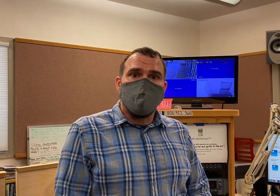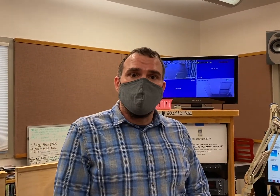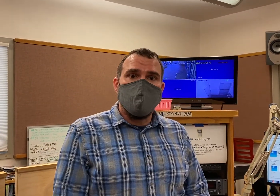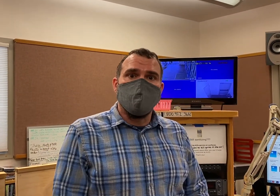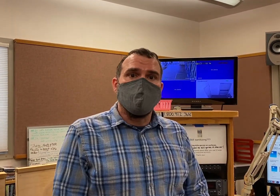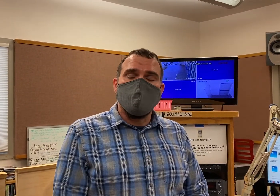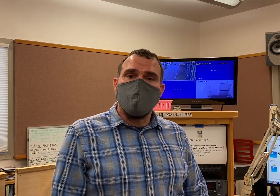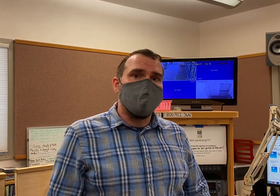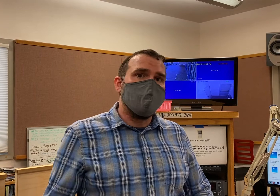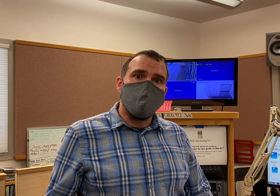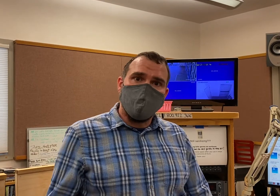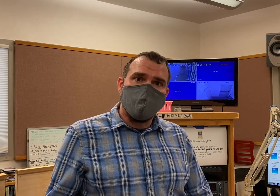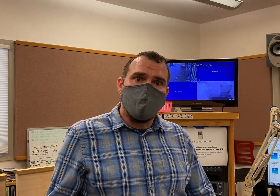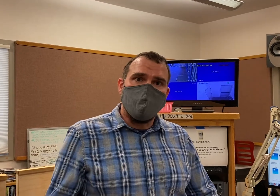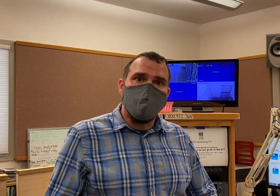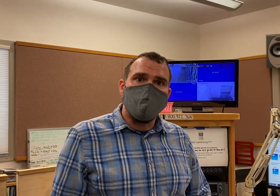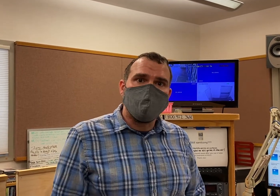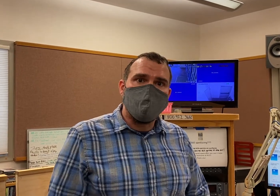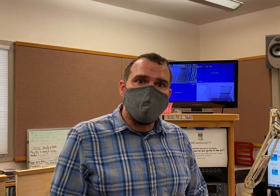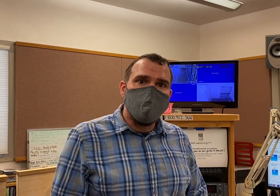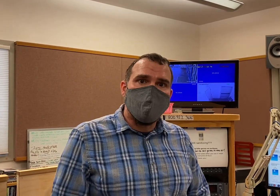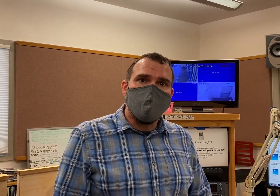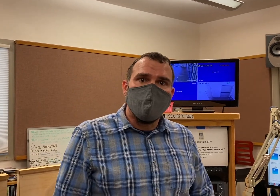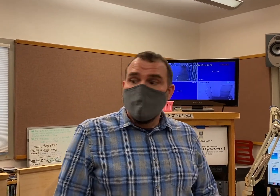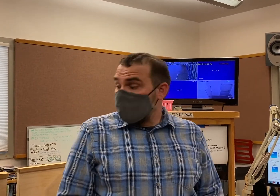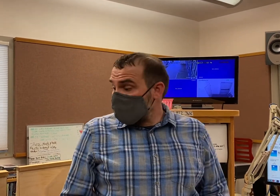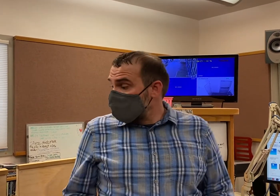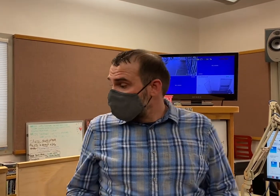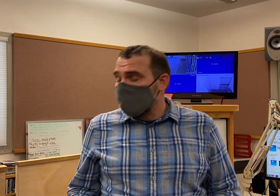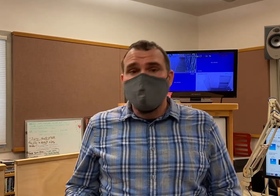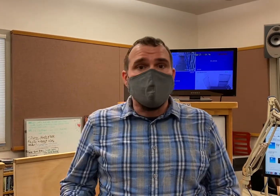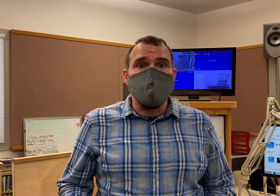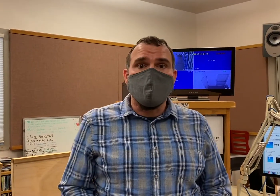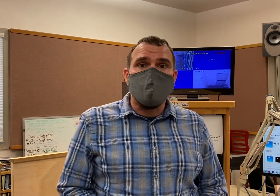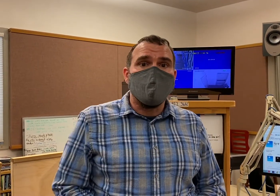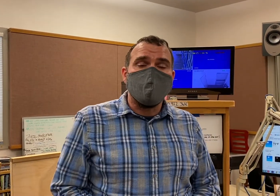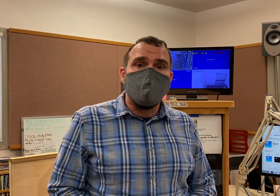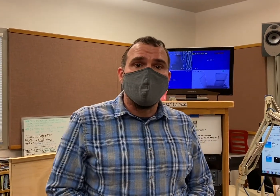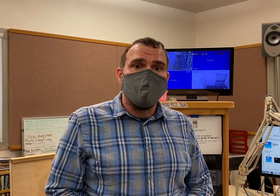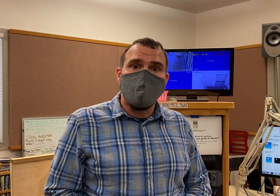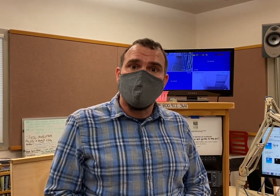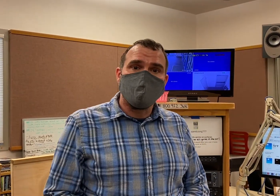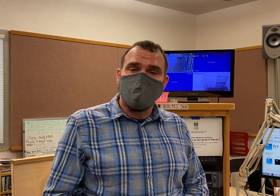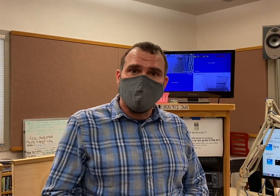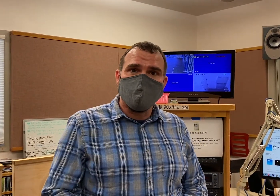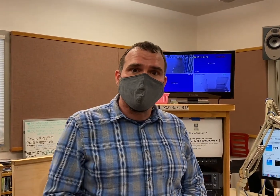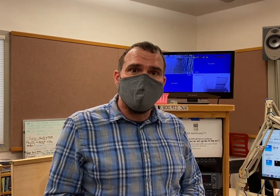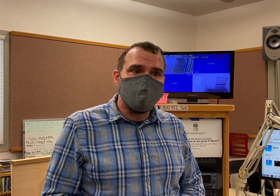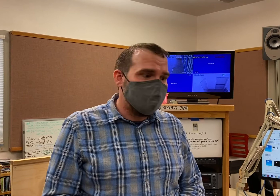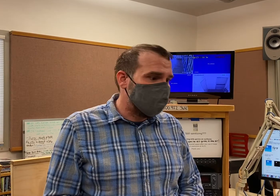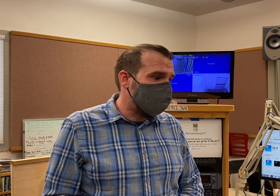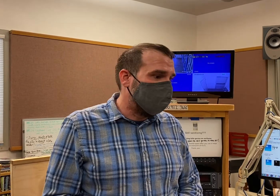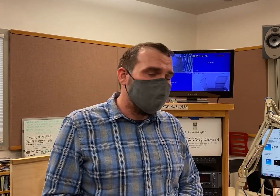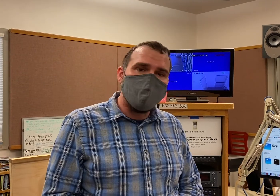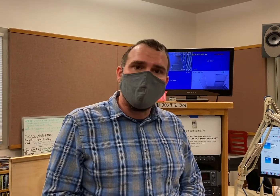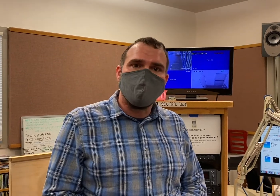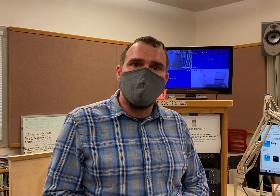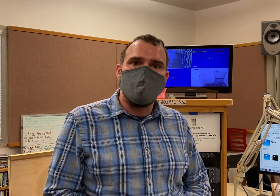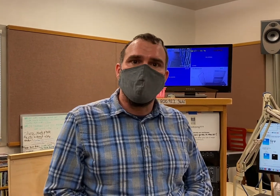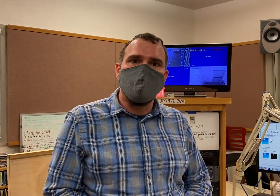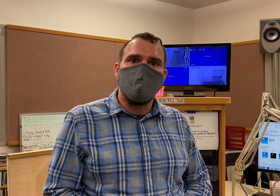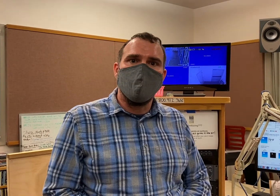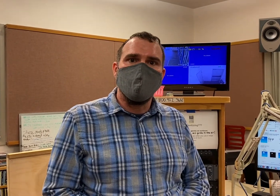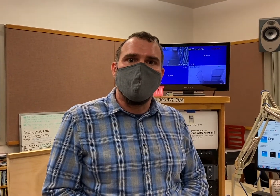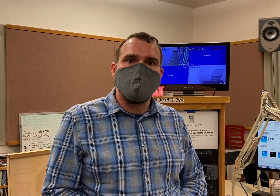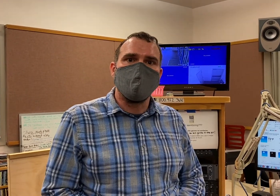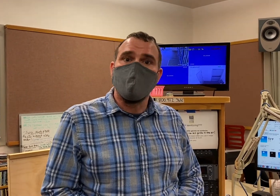stories from people that you might not hear from in mainstream media, music that you might not hear on those commercial stations. We